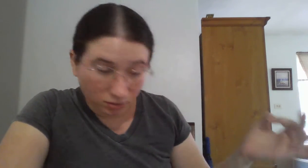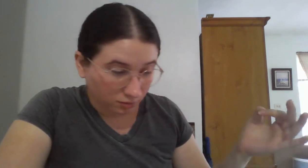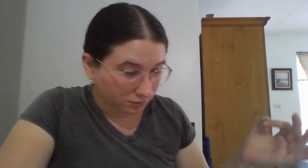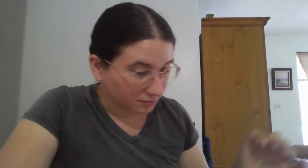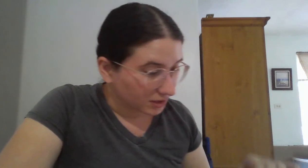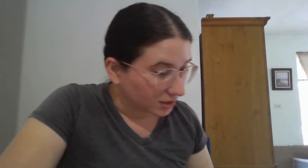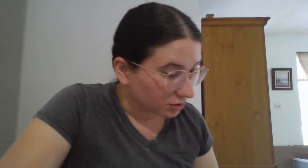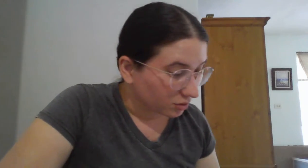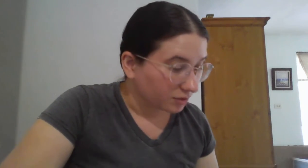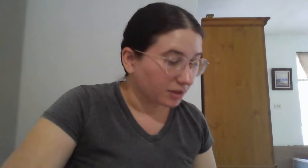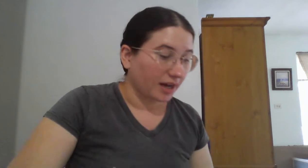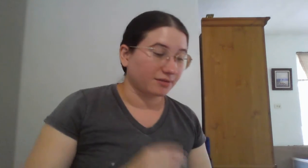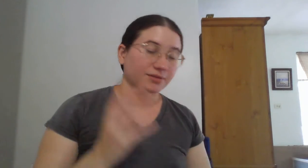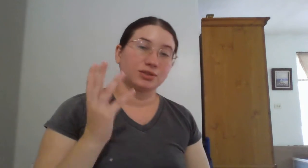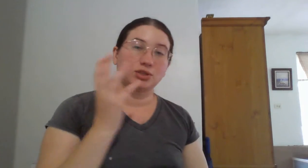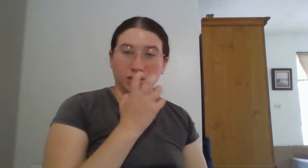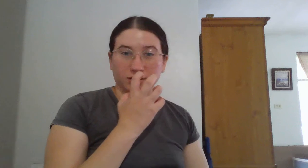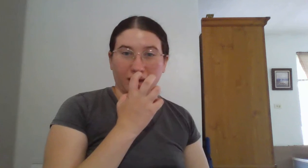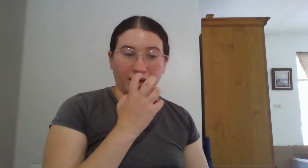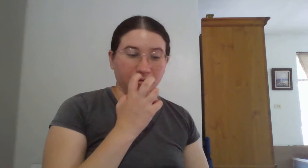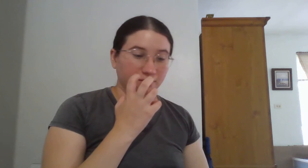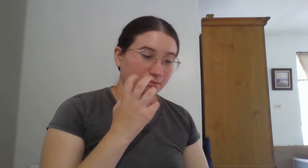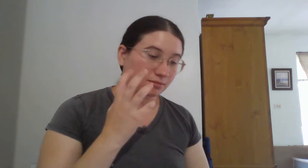below. So here we have just mad.